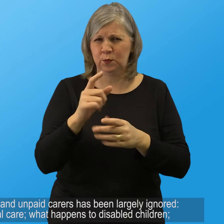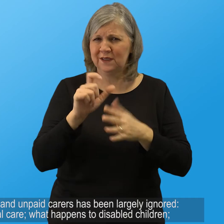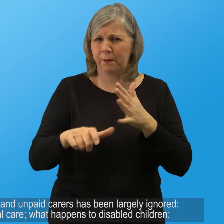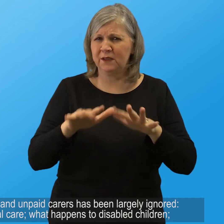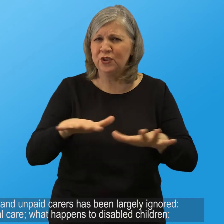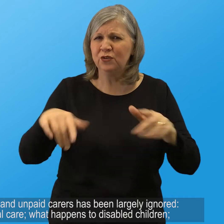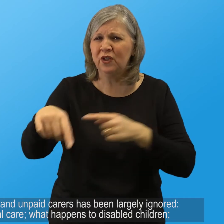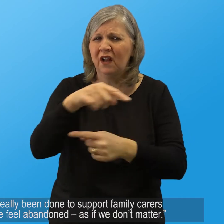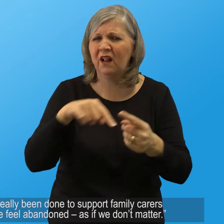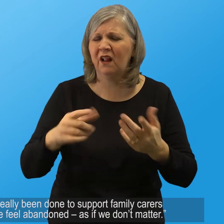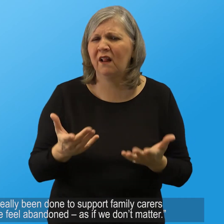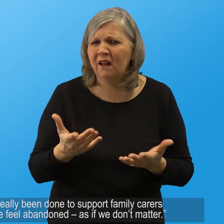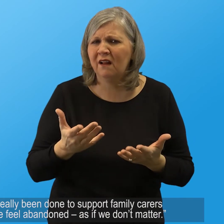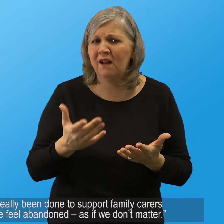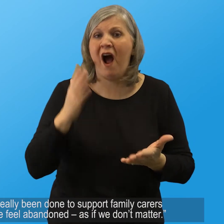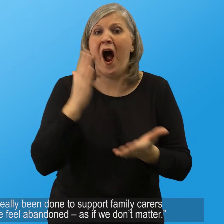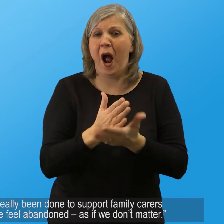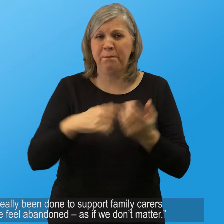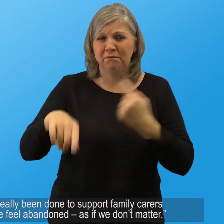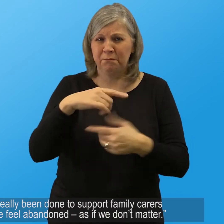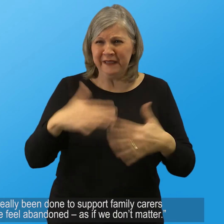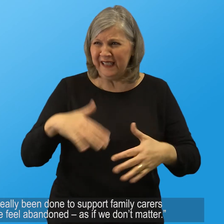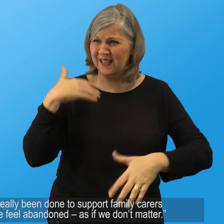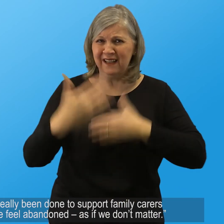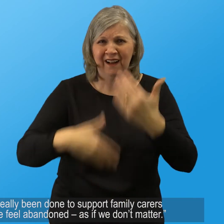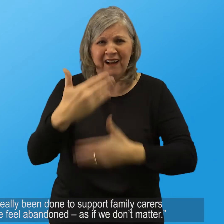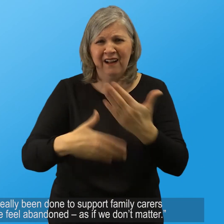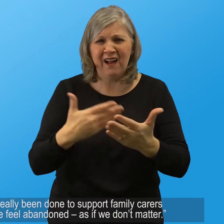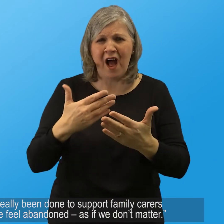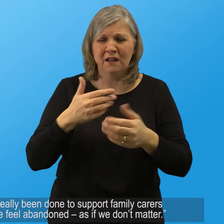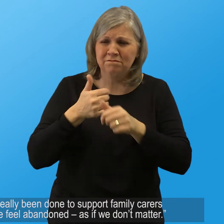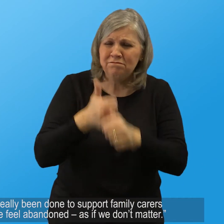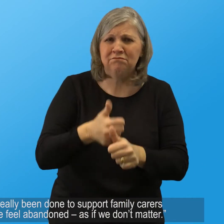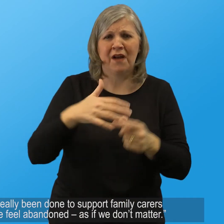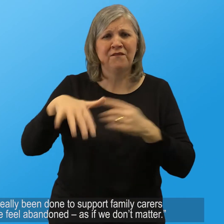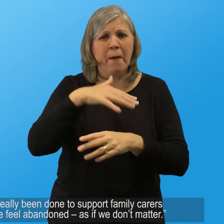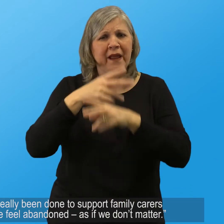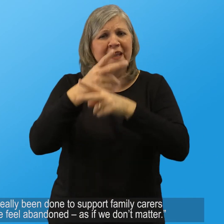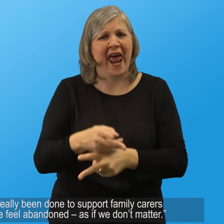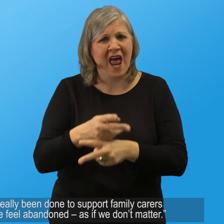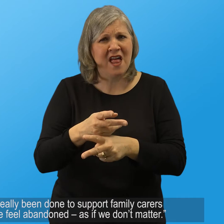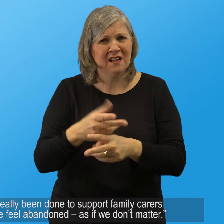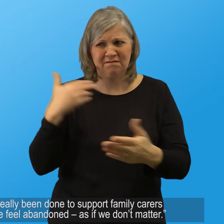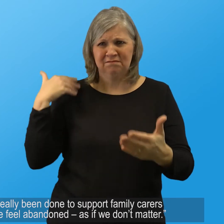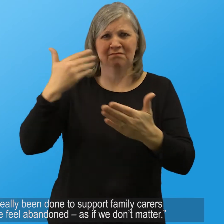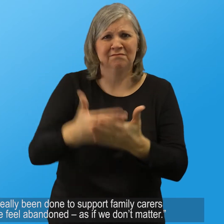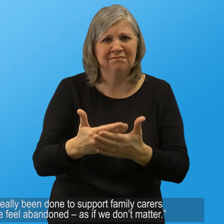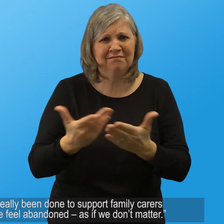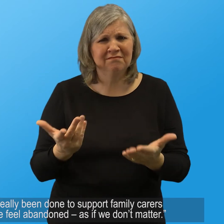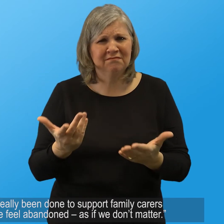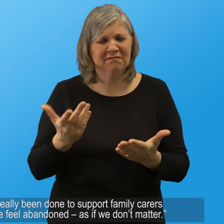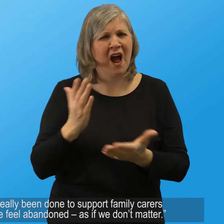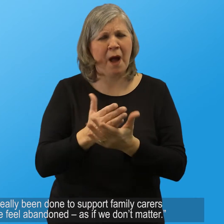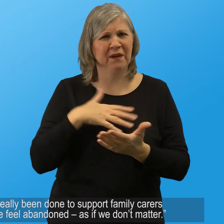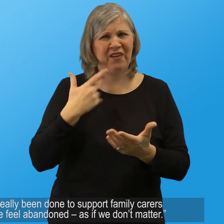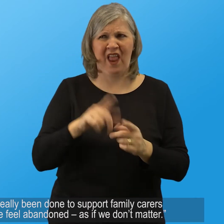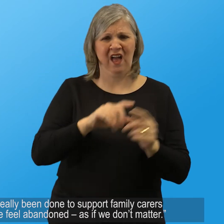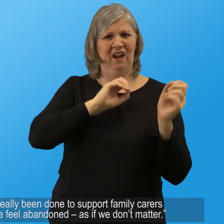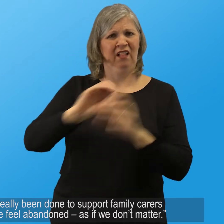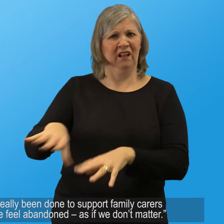to disabled children? The fact that nothing has really been done to support family carers who are doing far more. We feel